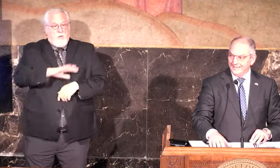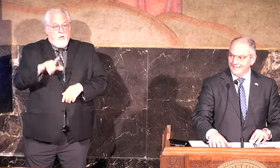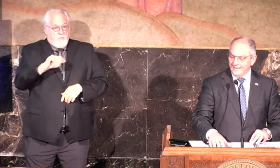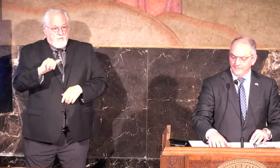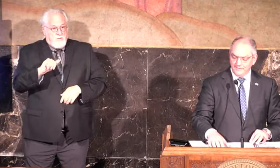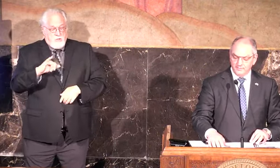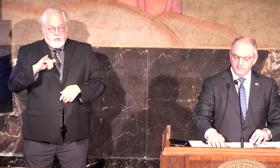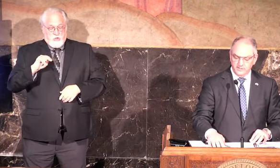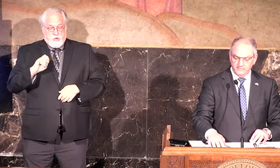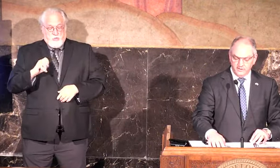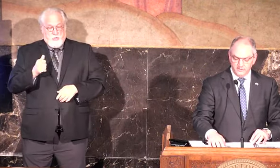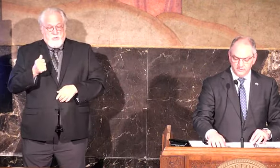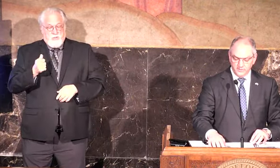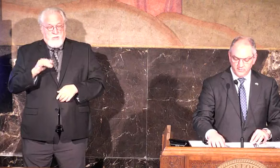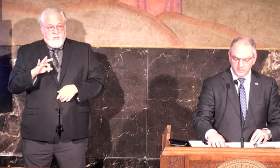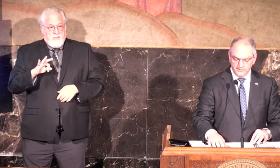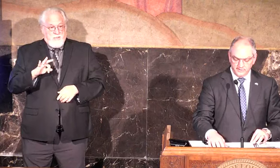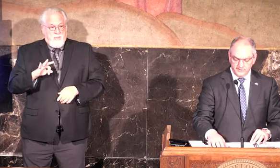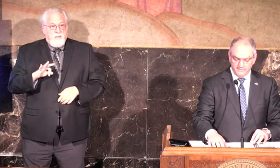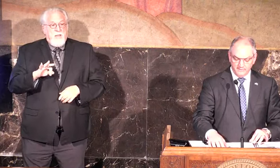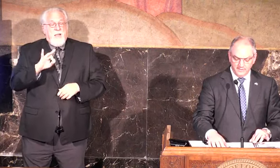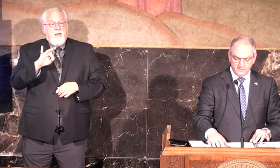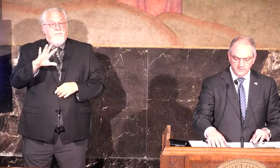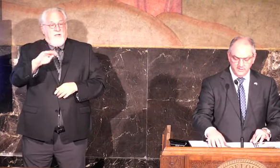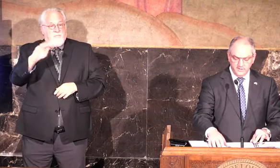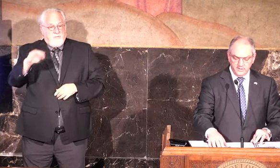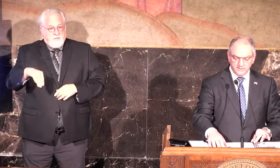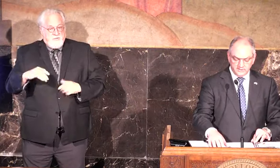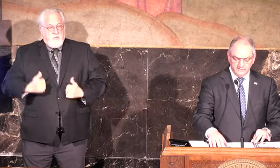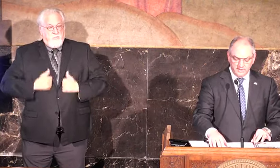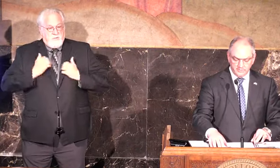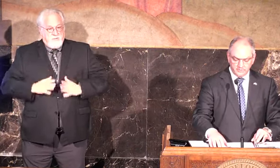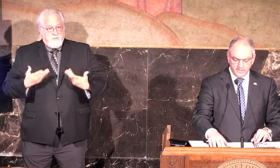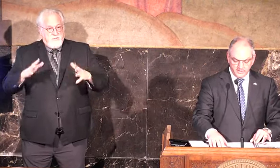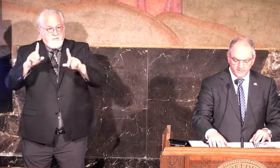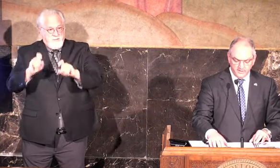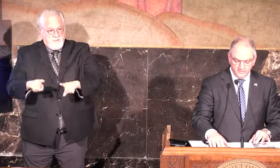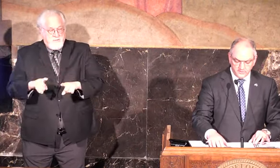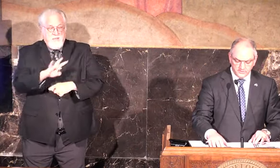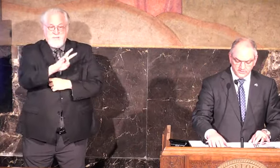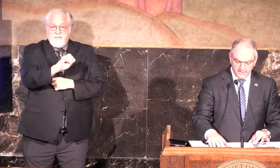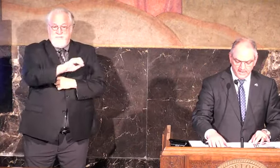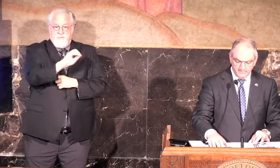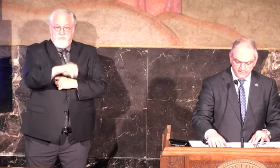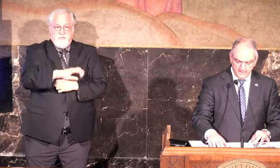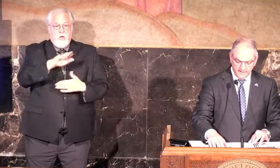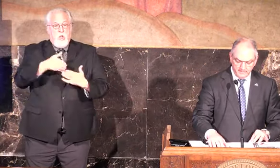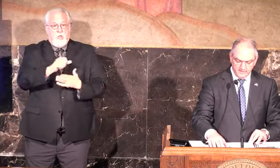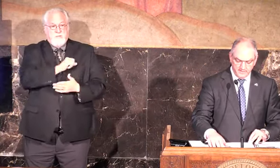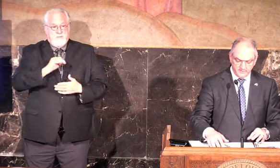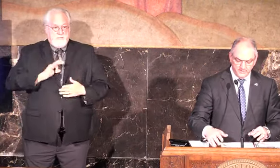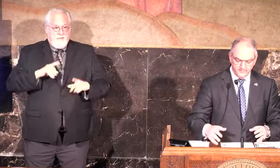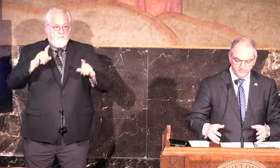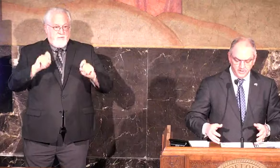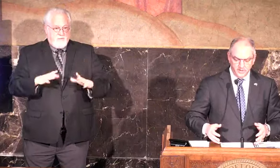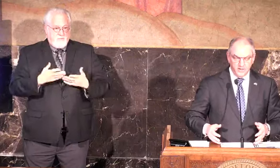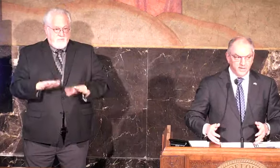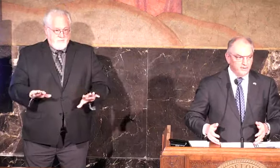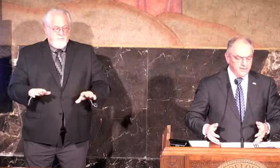the 19th, 85% of all nursing home residents have been tested. 70% of all nursing staff have been